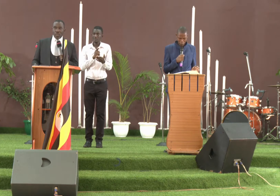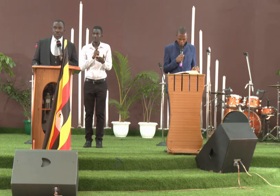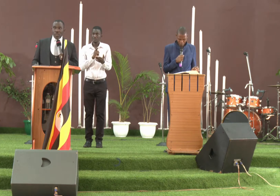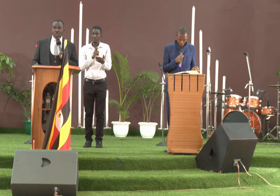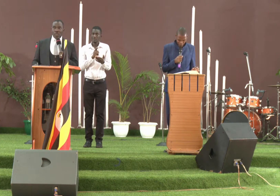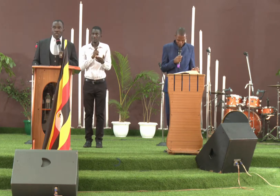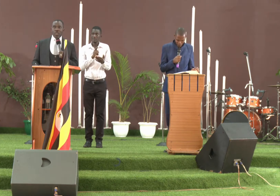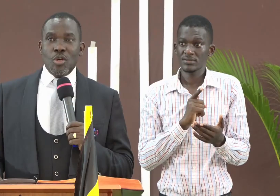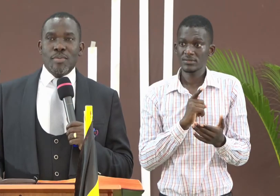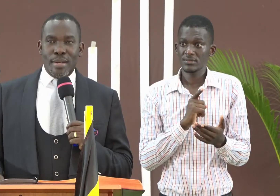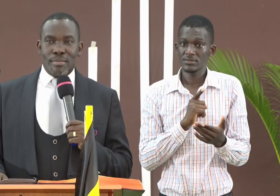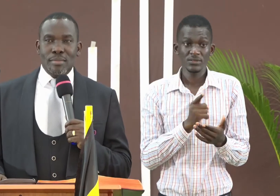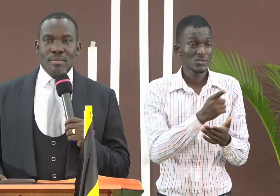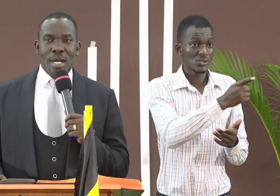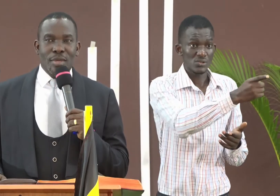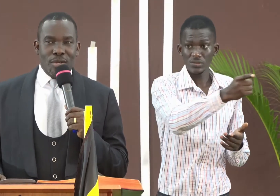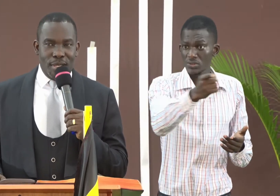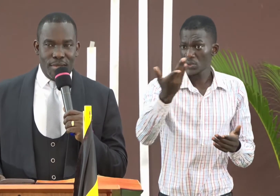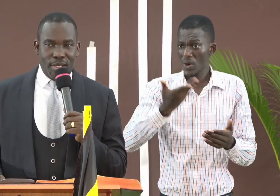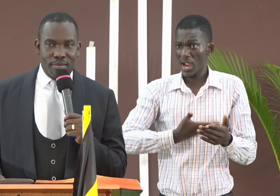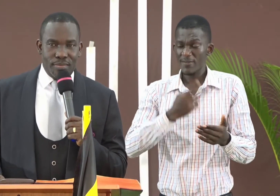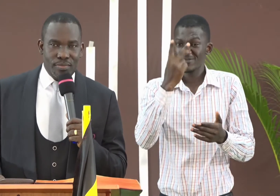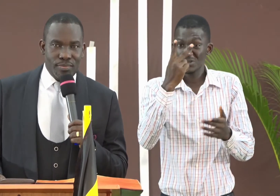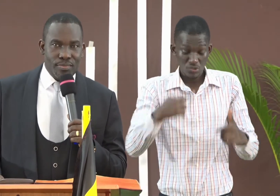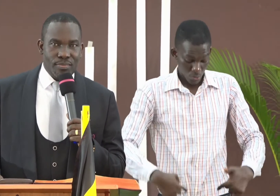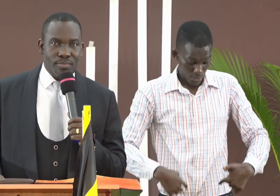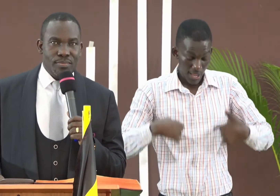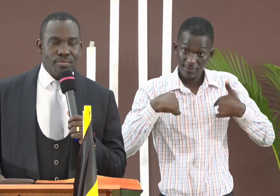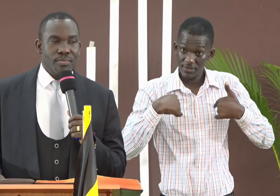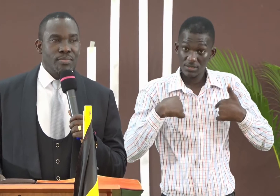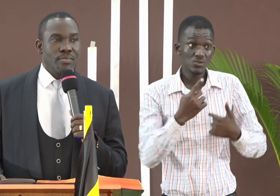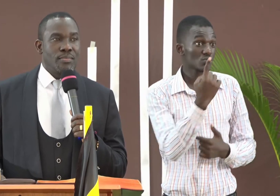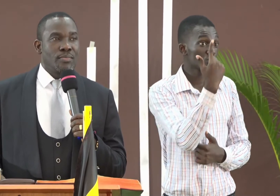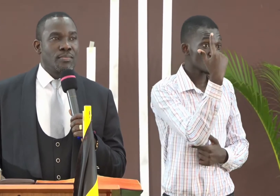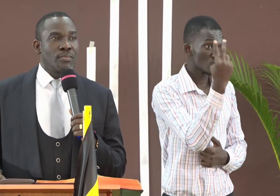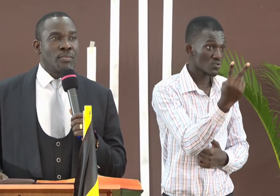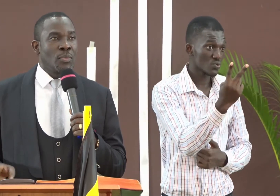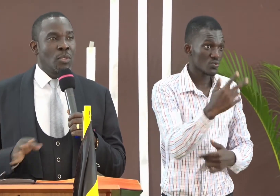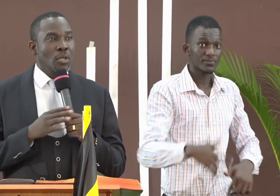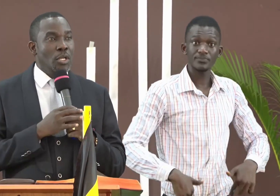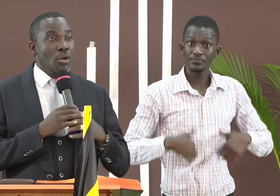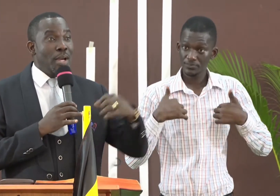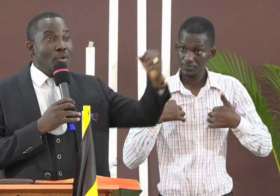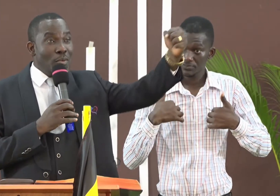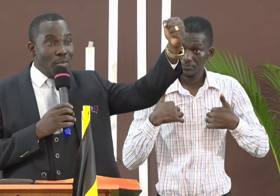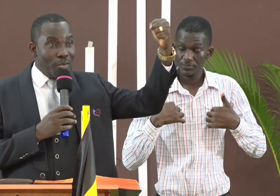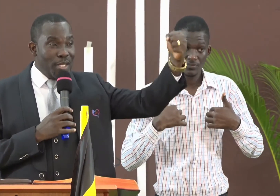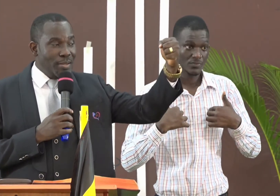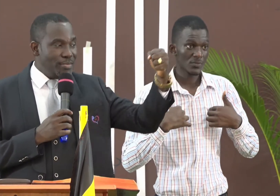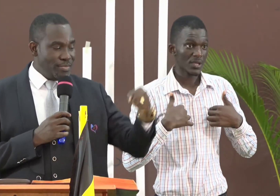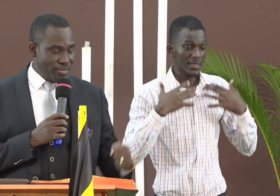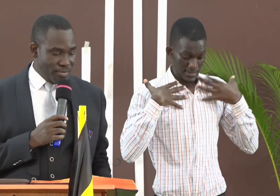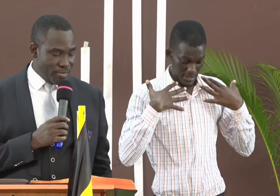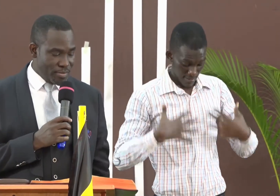put out this. Oinobulamu wa mirundi ebiri. You have two kinds of life. Oinobulamu obomu